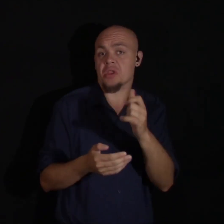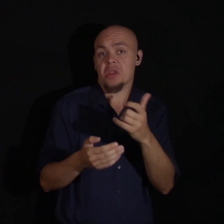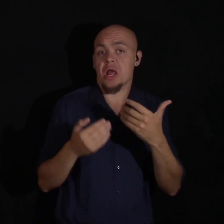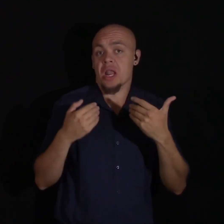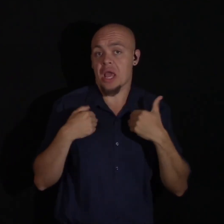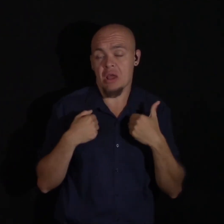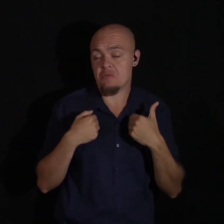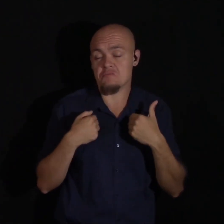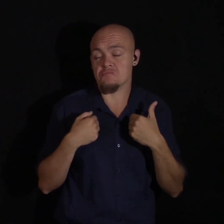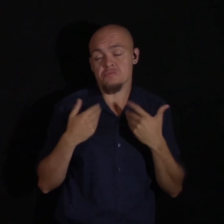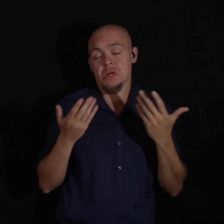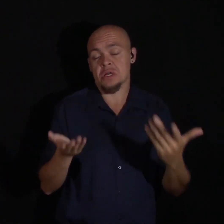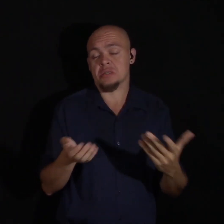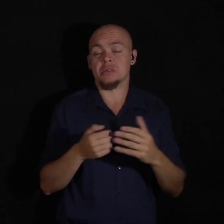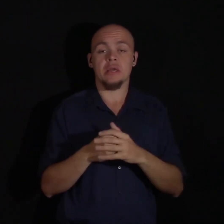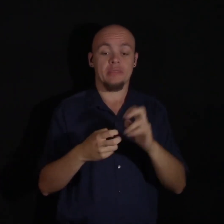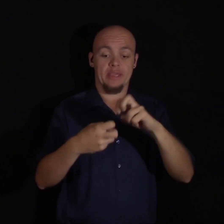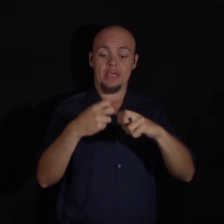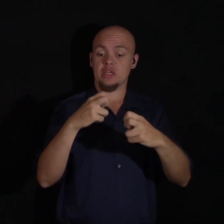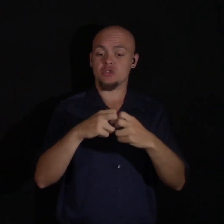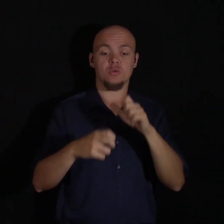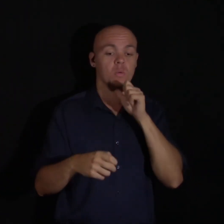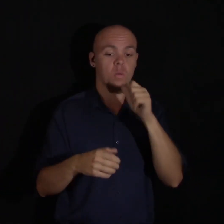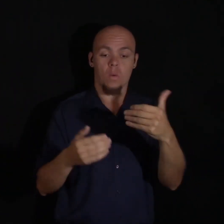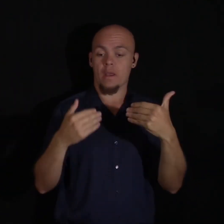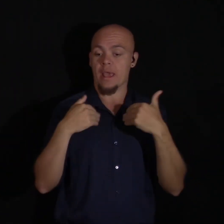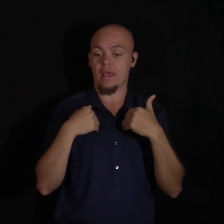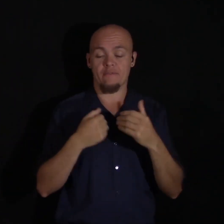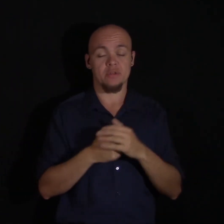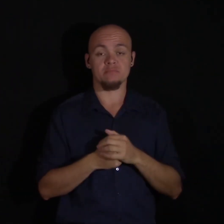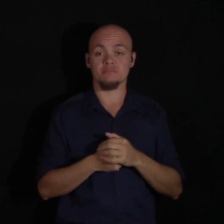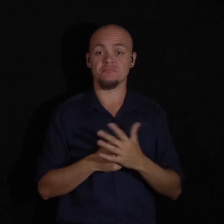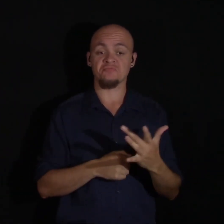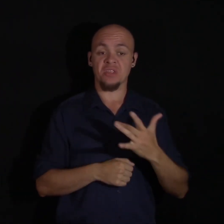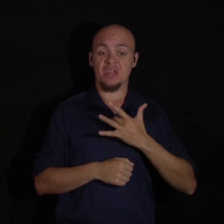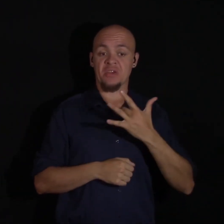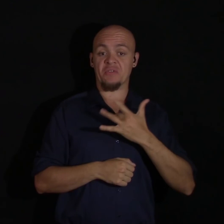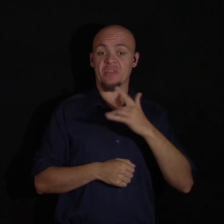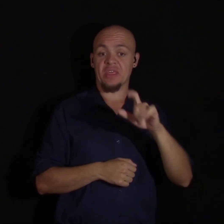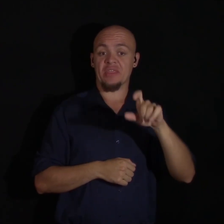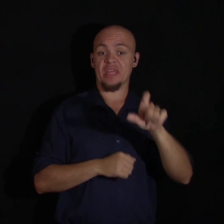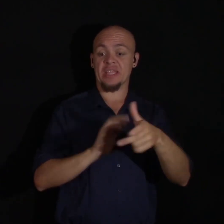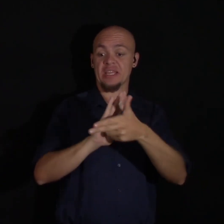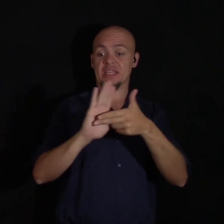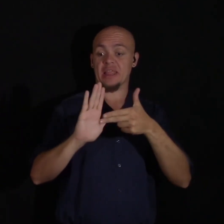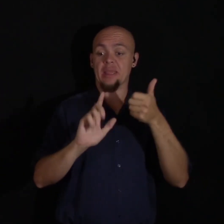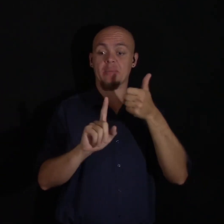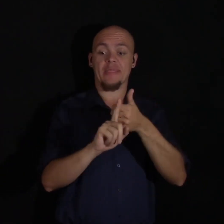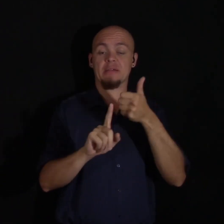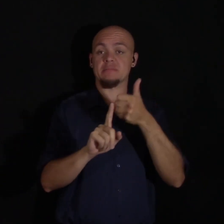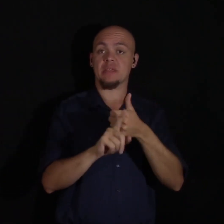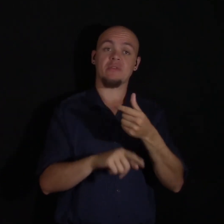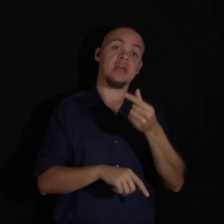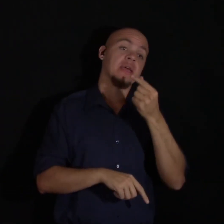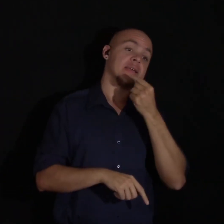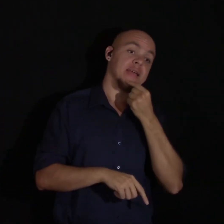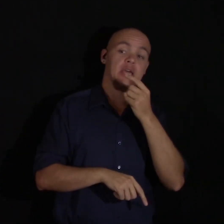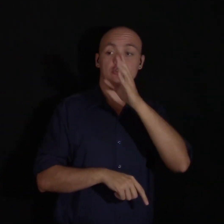It simply won't be an issue. People will no longer feel the need to label themselves as gay or